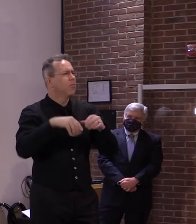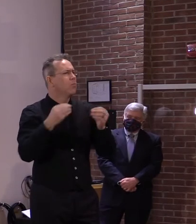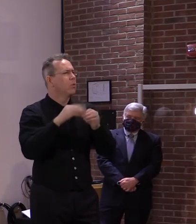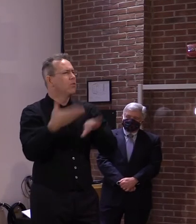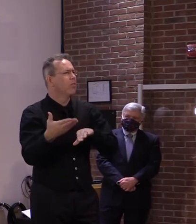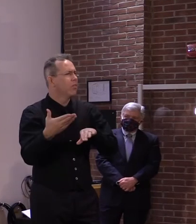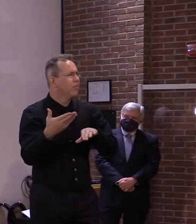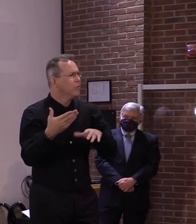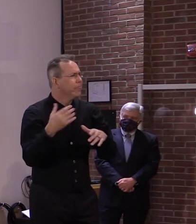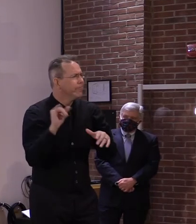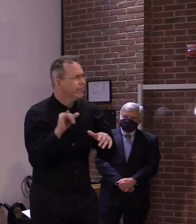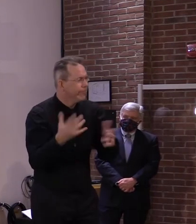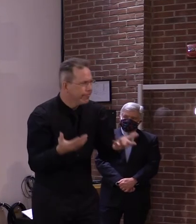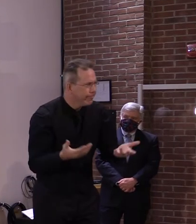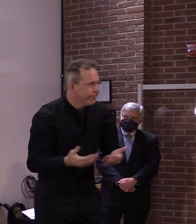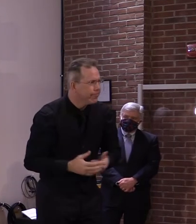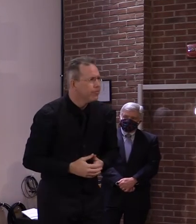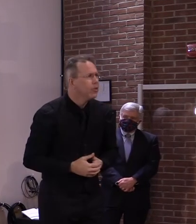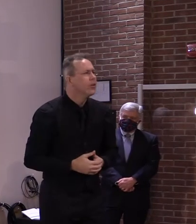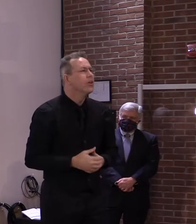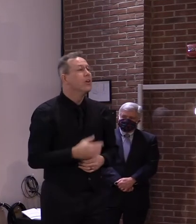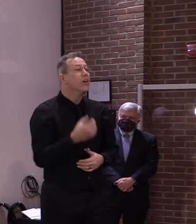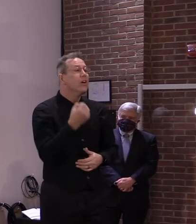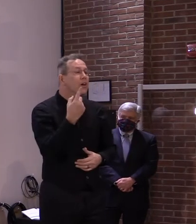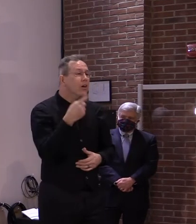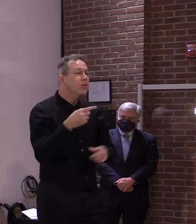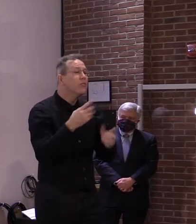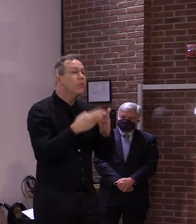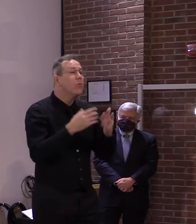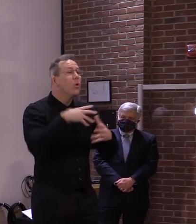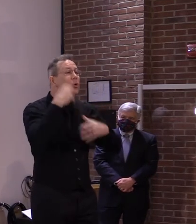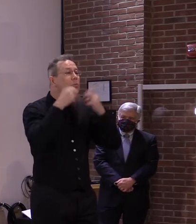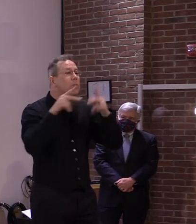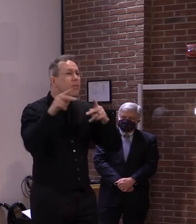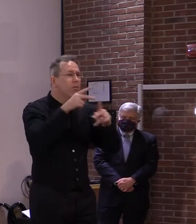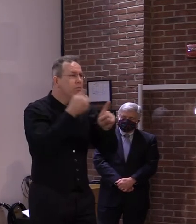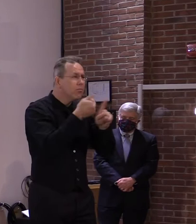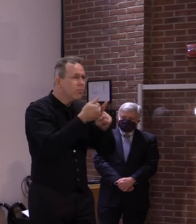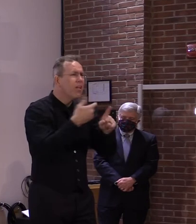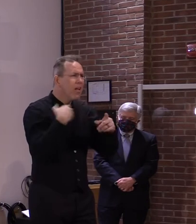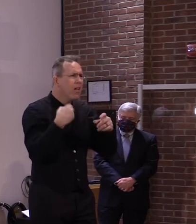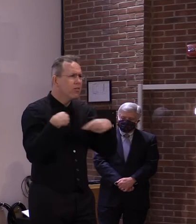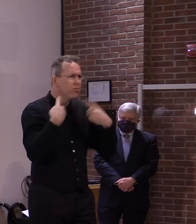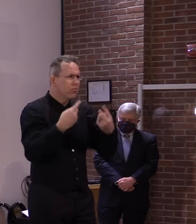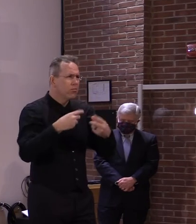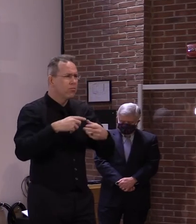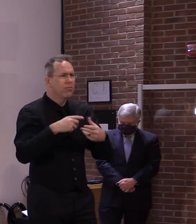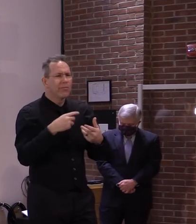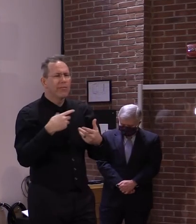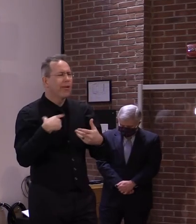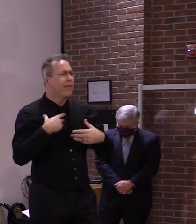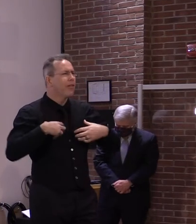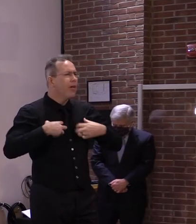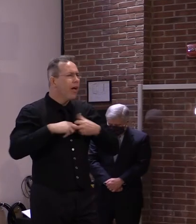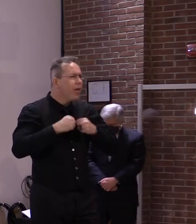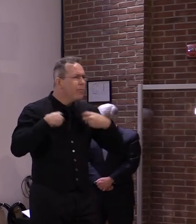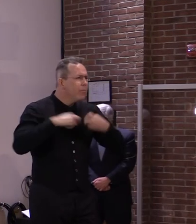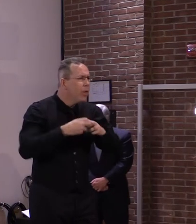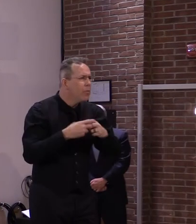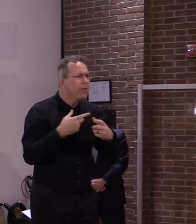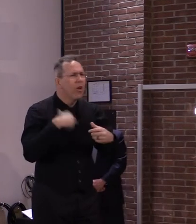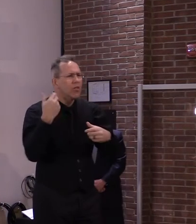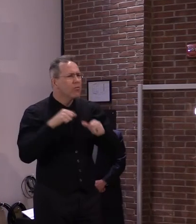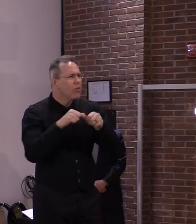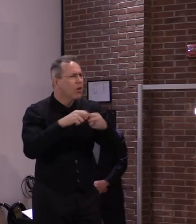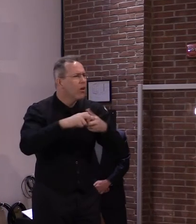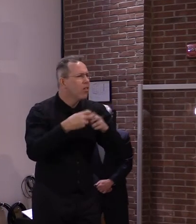chronic diseases and we're preparing even more analysis to look at that but we really want to respect